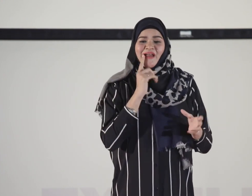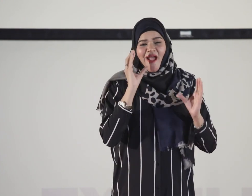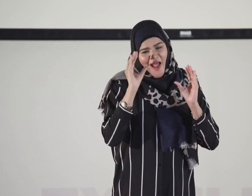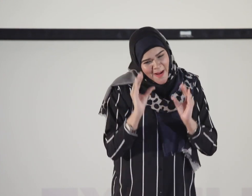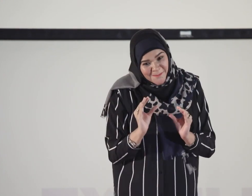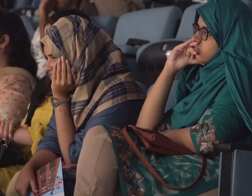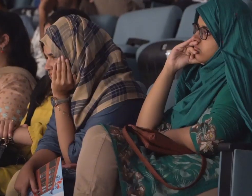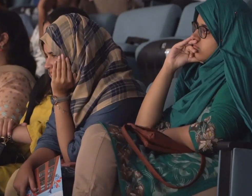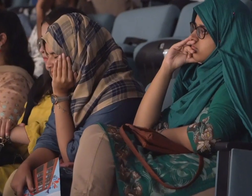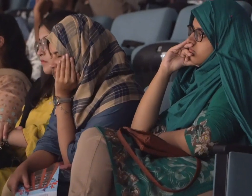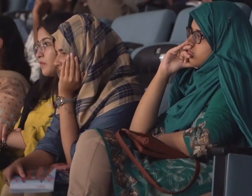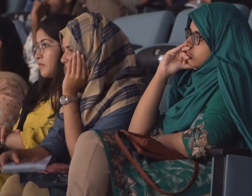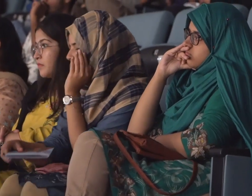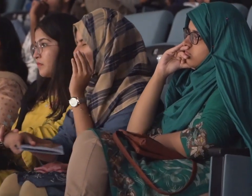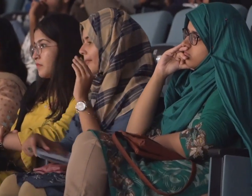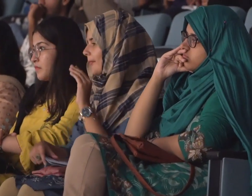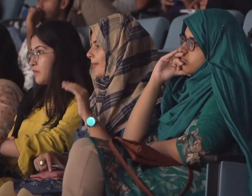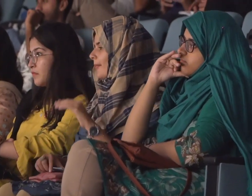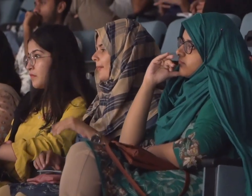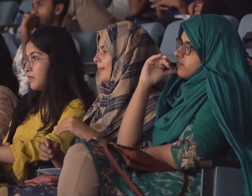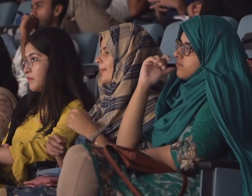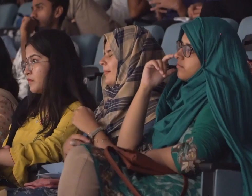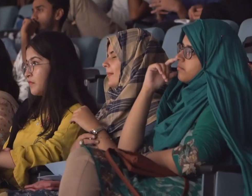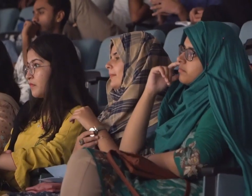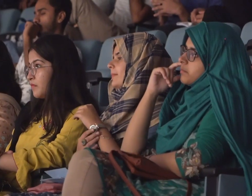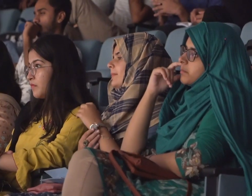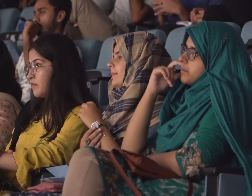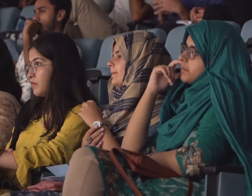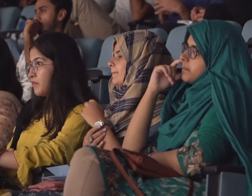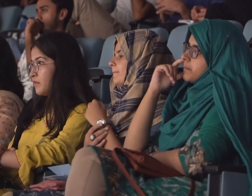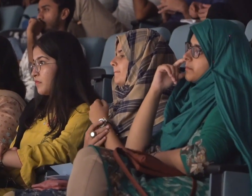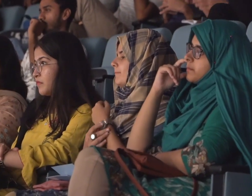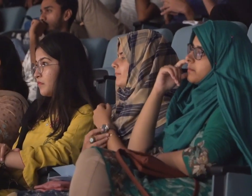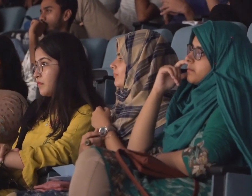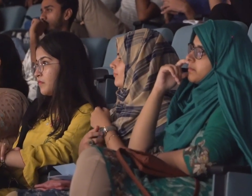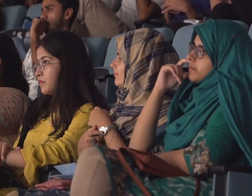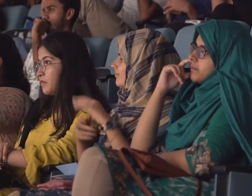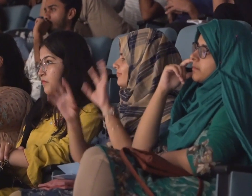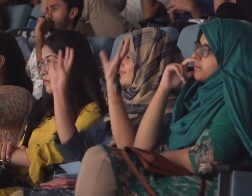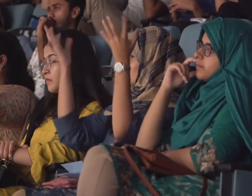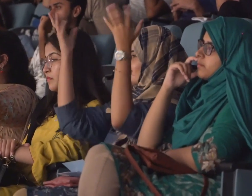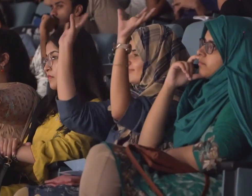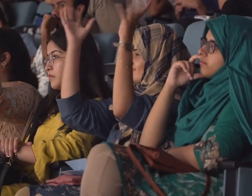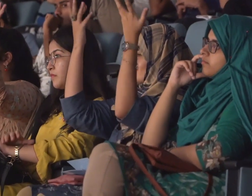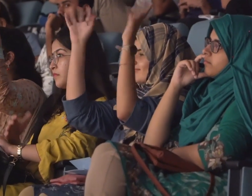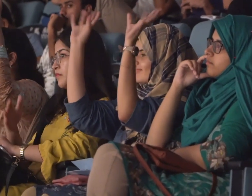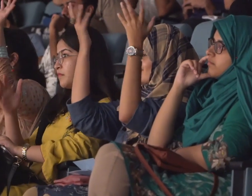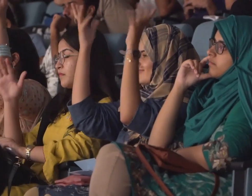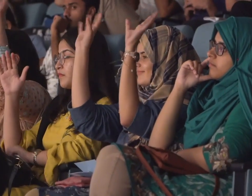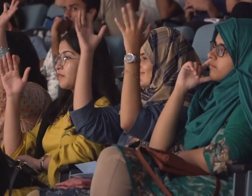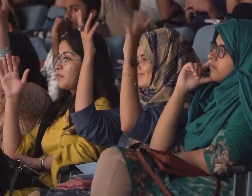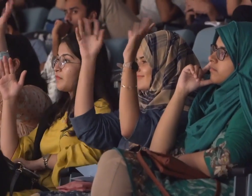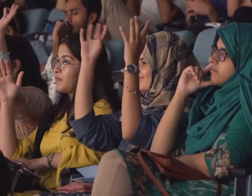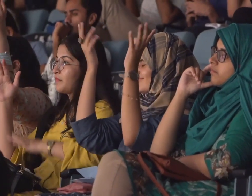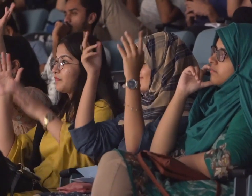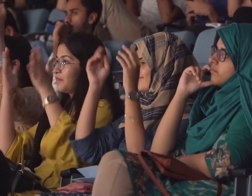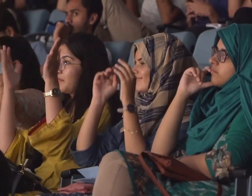that hearing people, there's so many hearing people out there in your lives and less amount of deaf